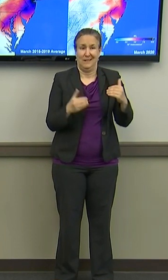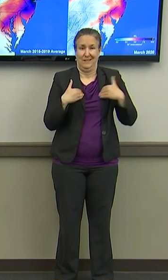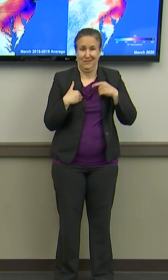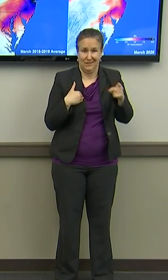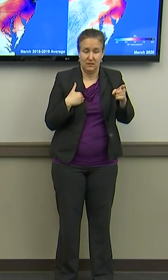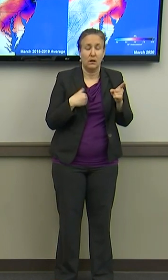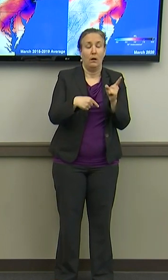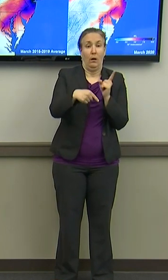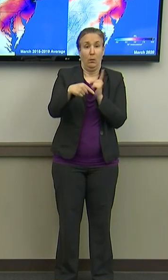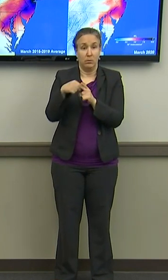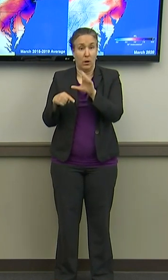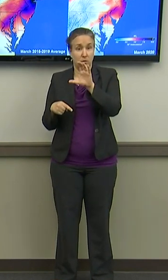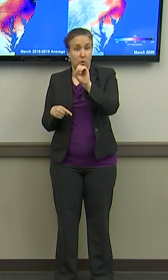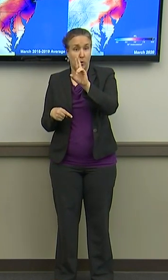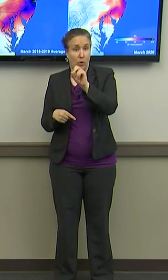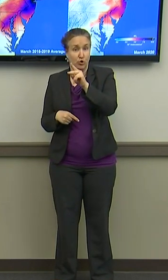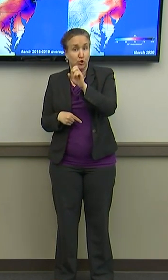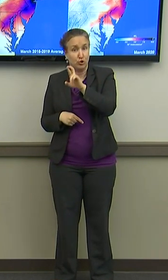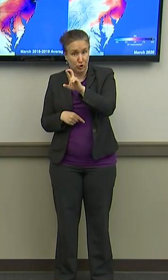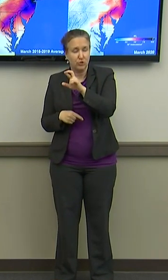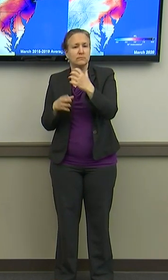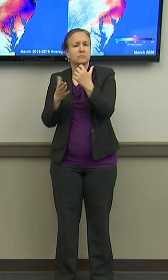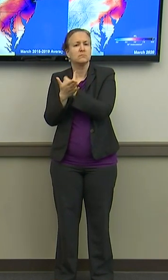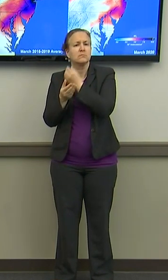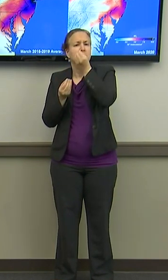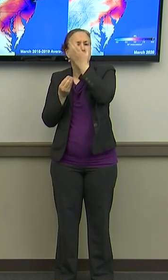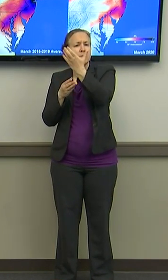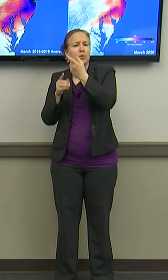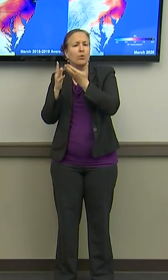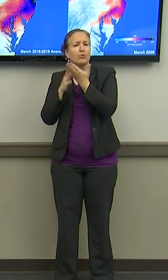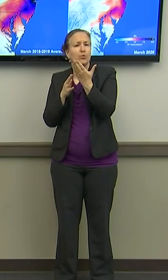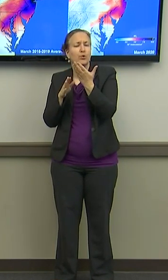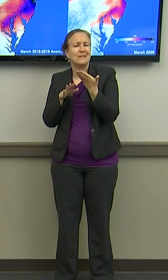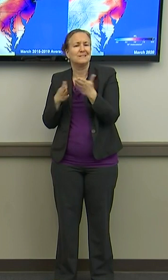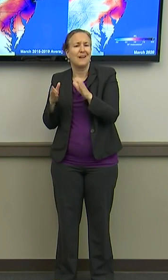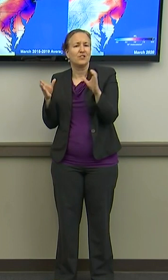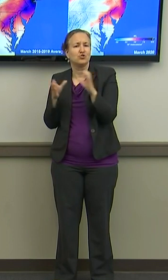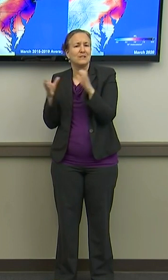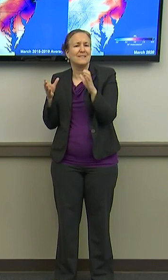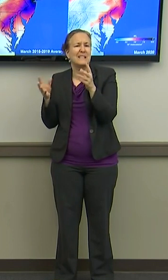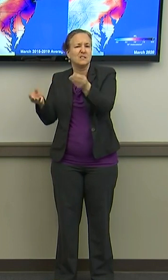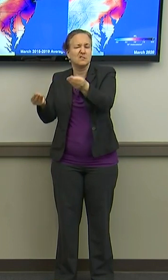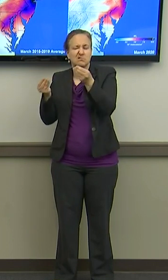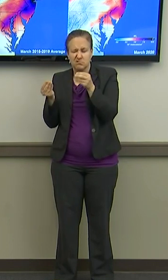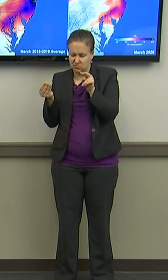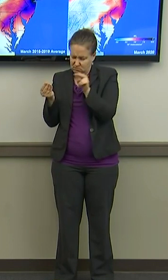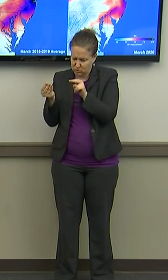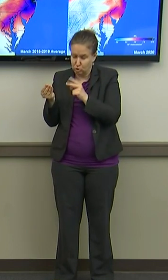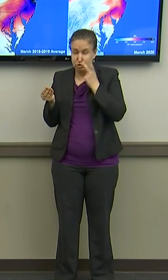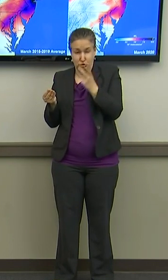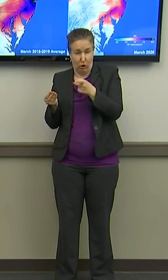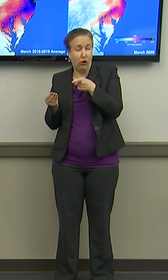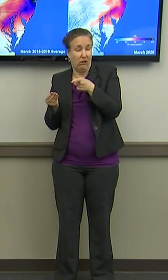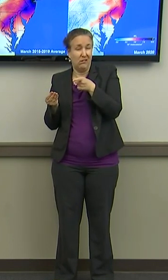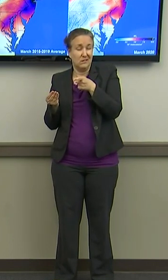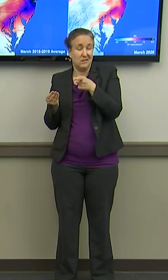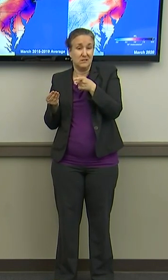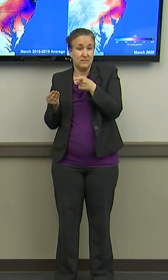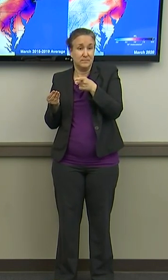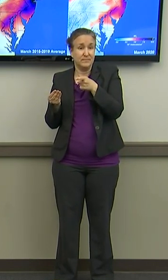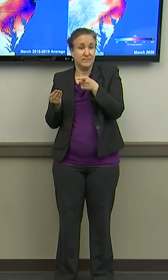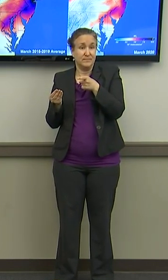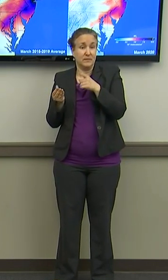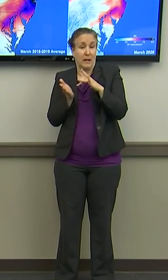our coroner receives information through death certificates that the individuals or the